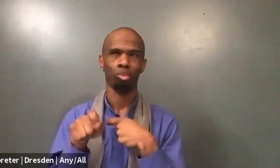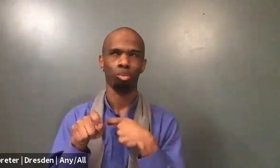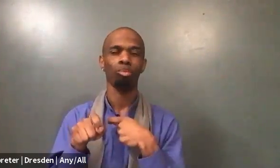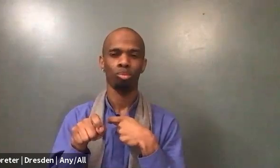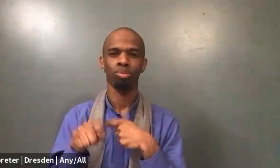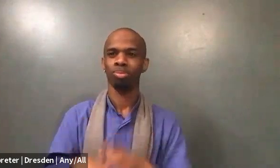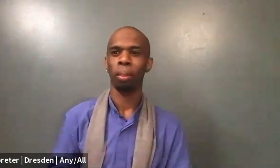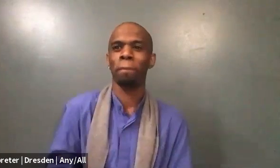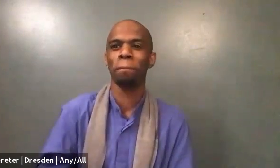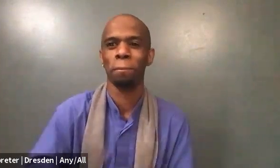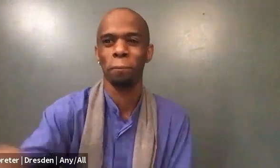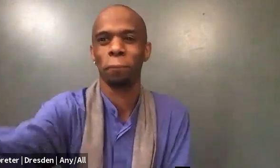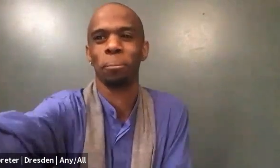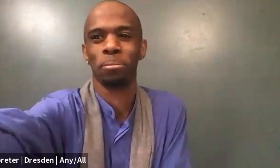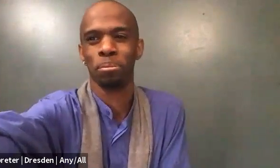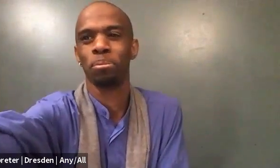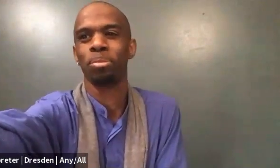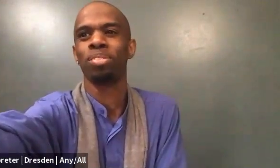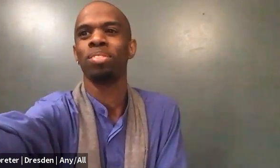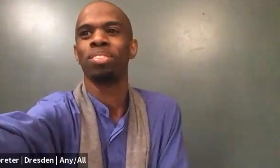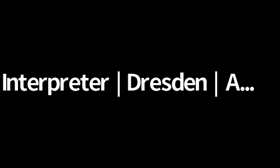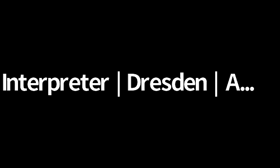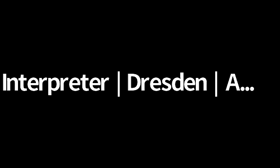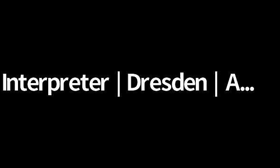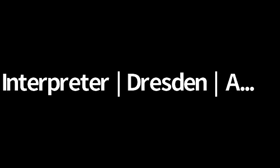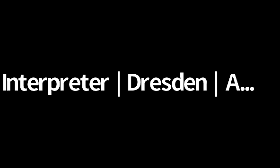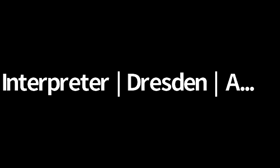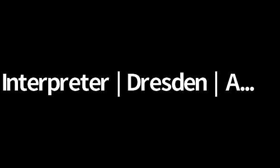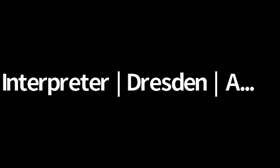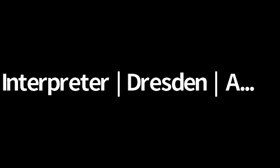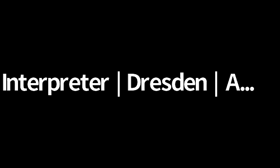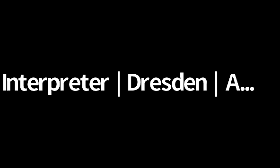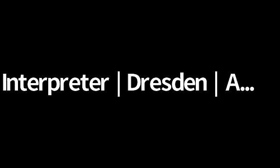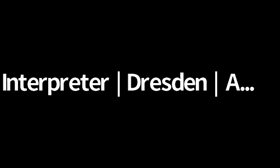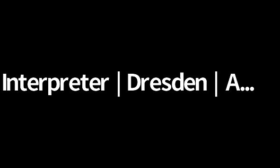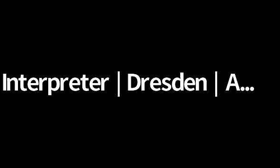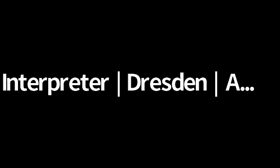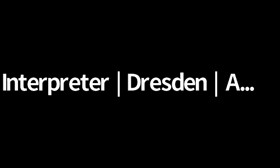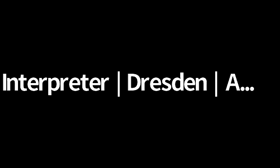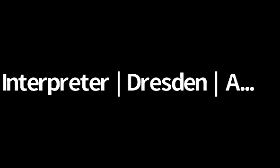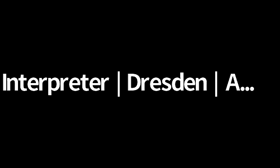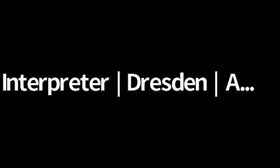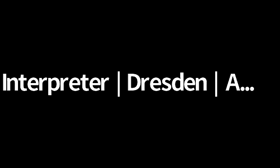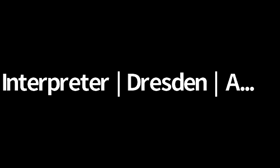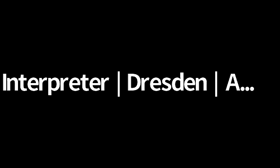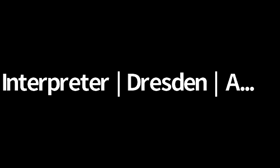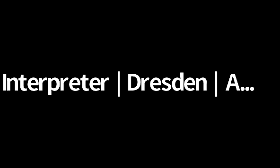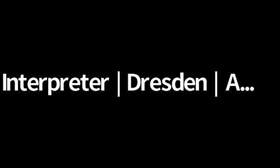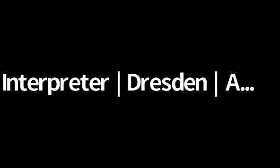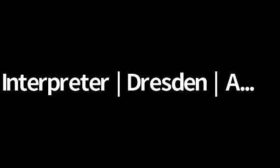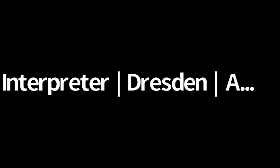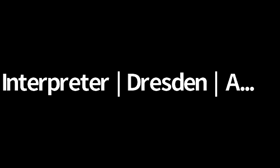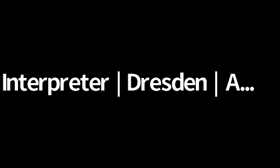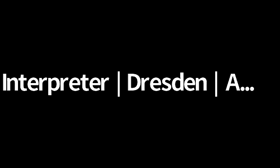When I think of that, when I think of creating a safety plan, I also think